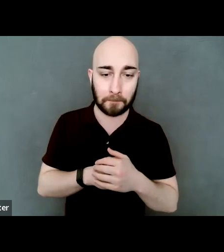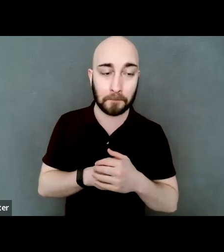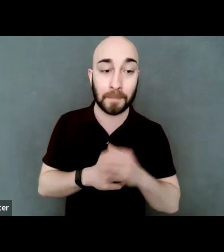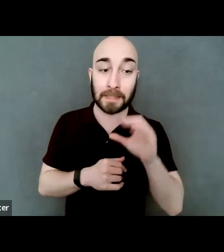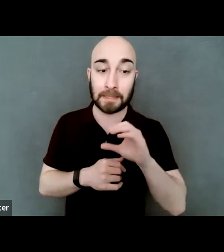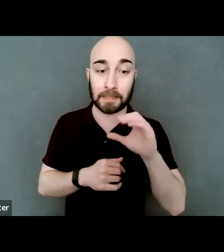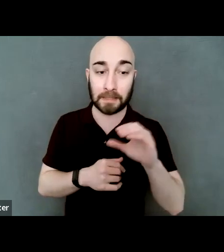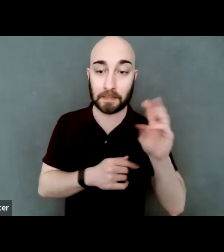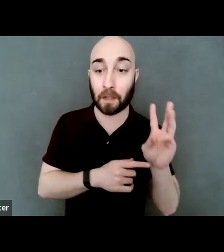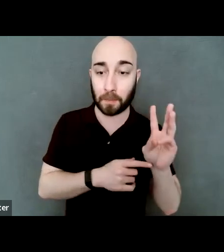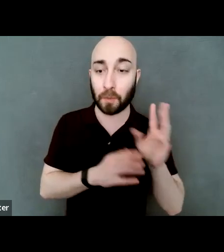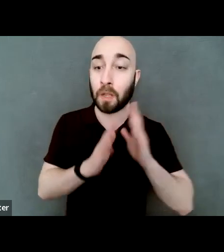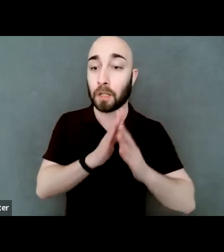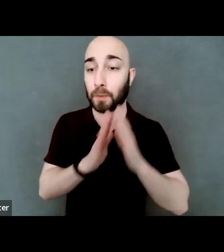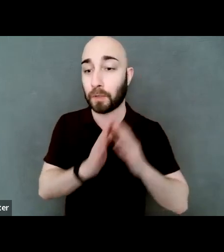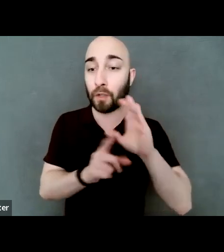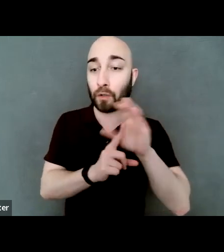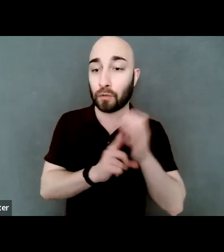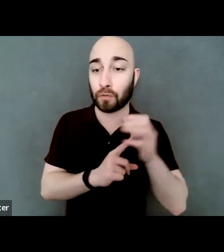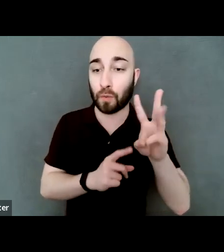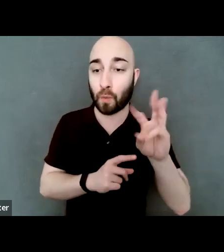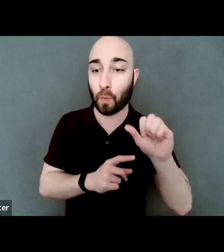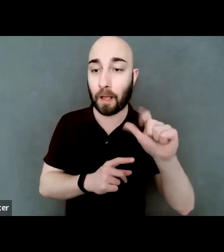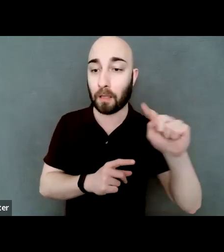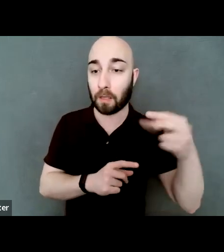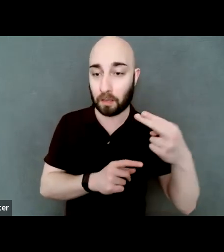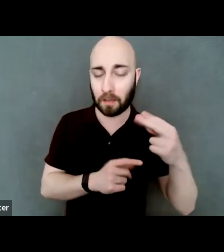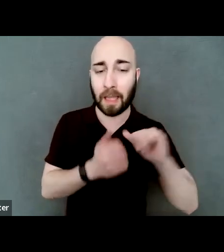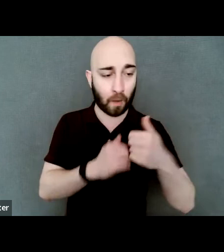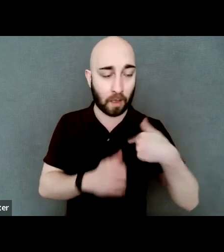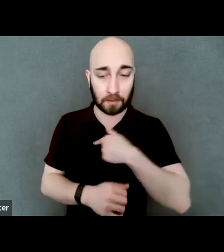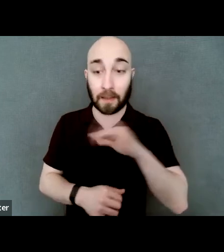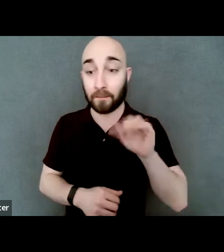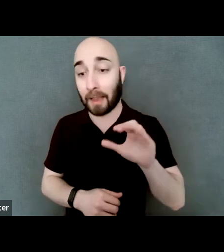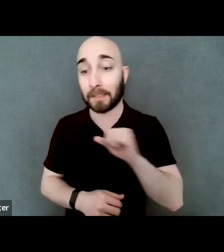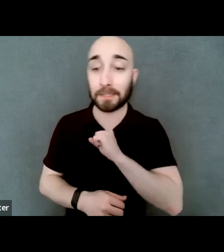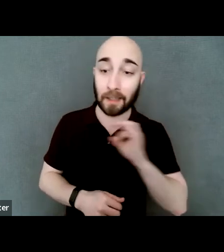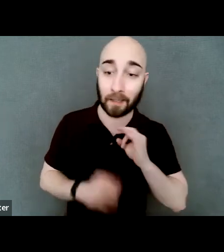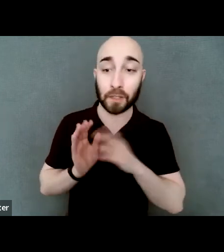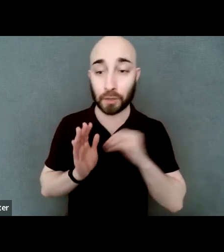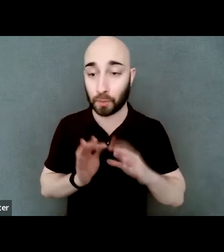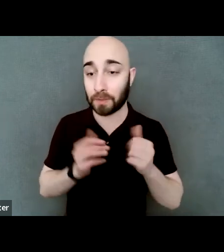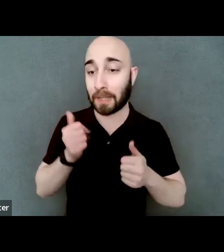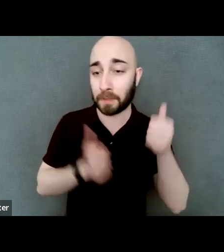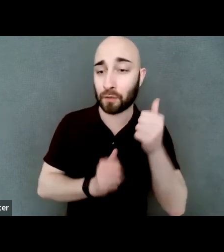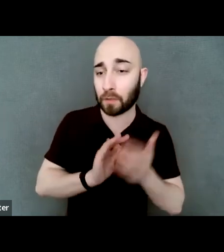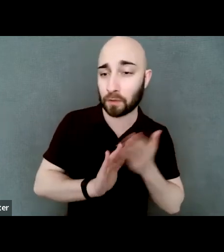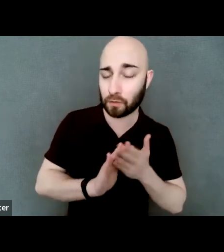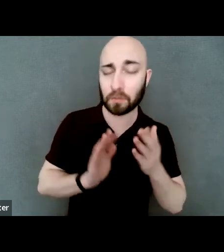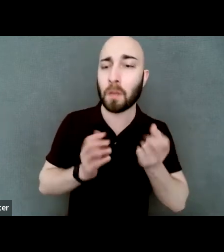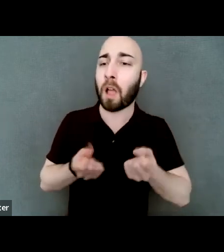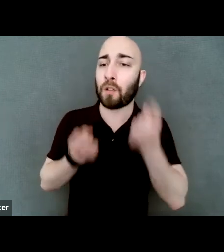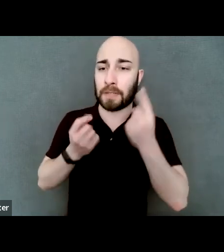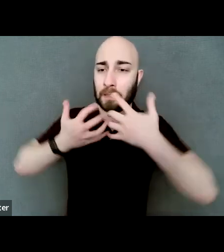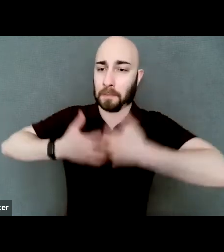CCW, Community Cultural Wealth, is about us as faculty, staff, students, and administrators understanding the mechanisms